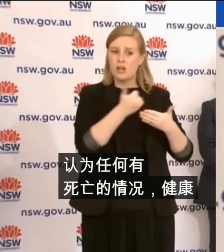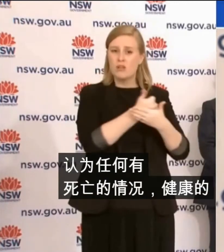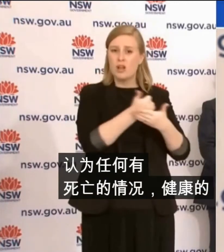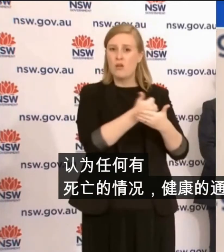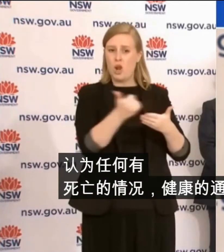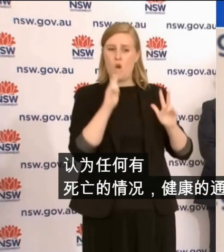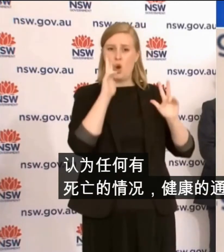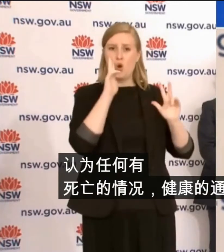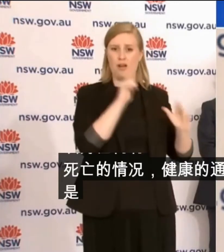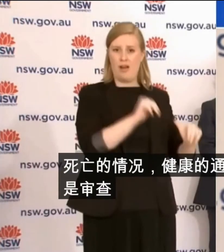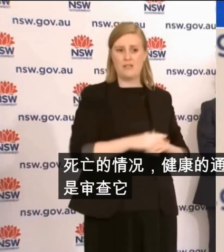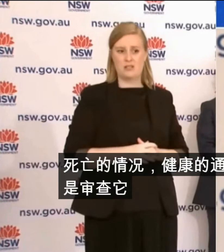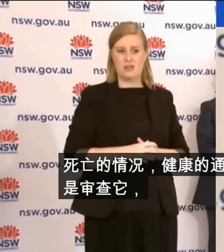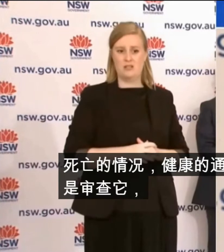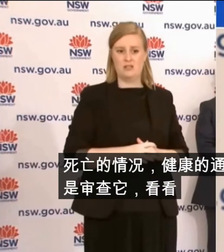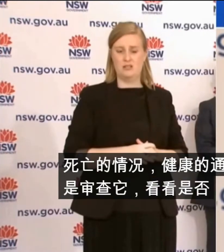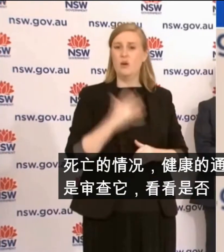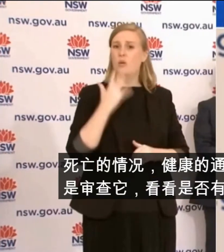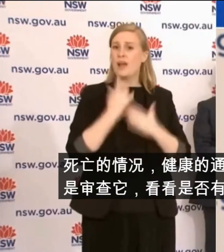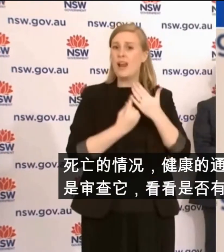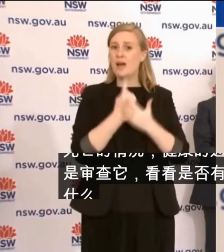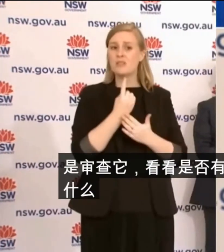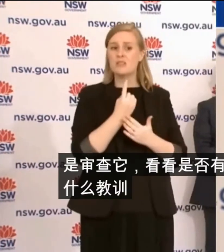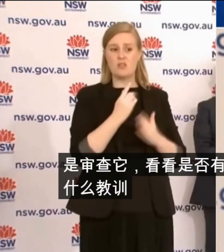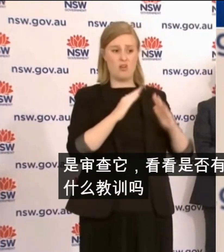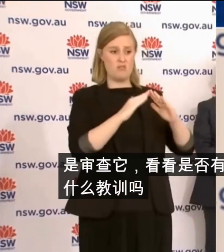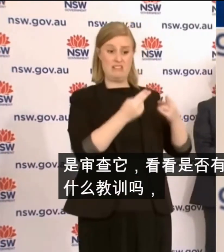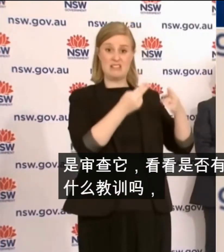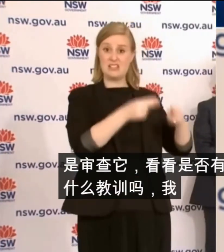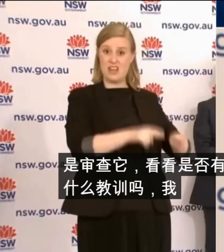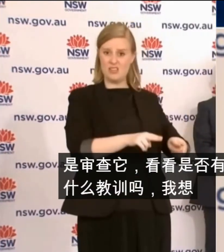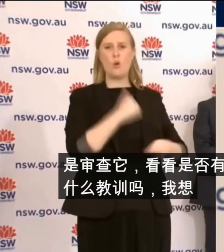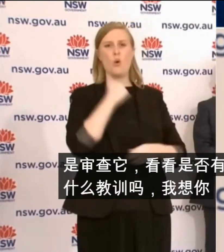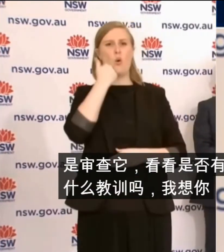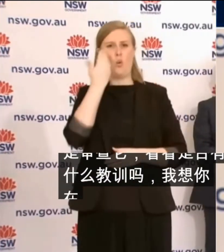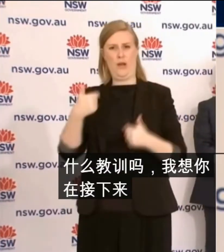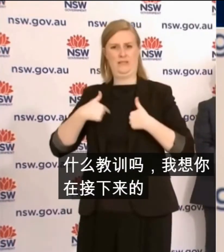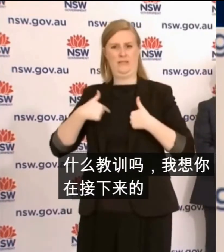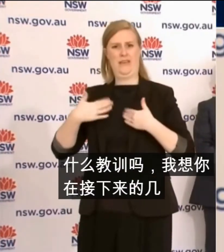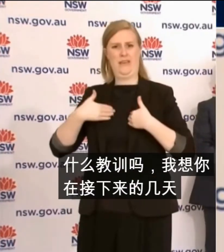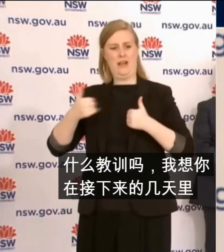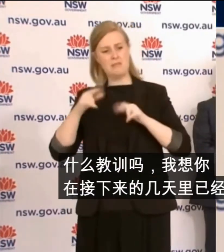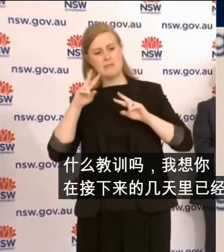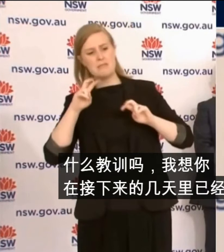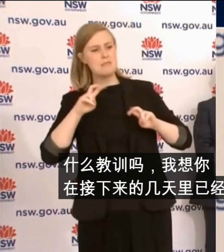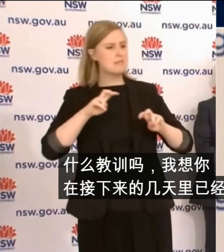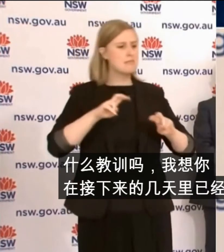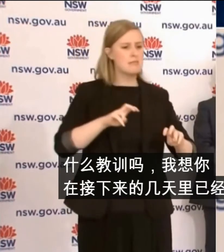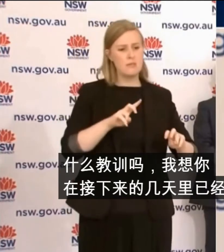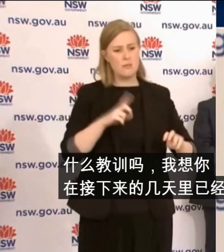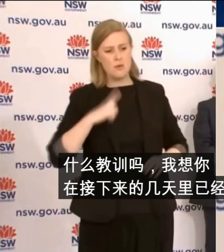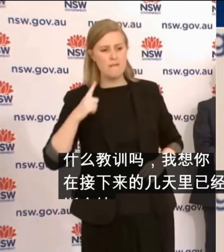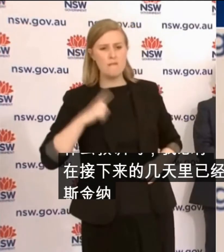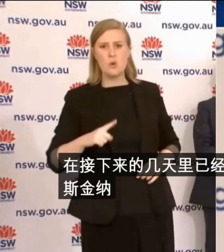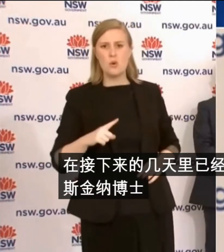the usual process for health to do is review it and see if there is any learnings. And I think you've seen us over the upcoming days, and